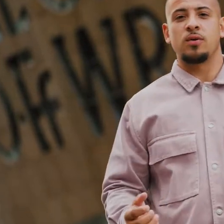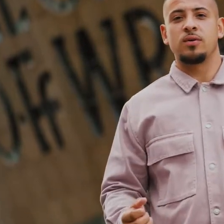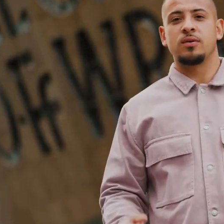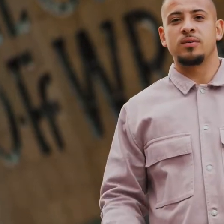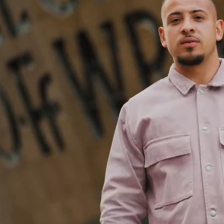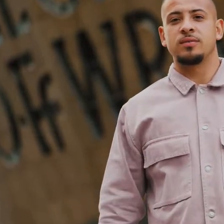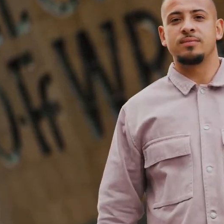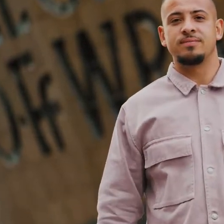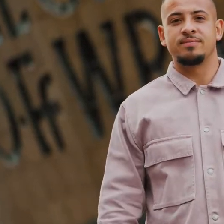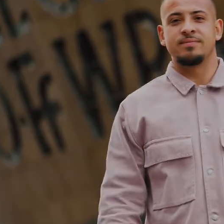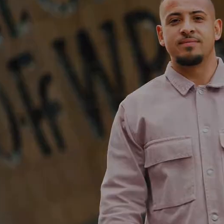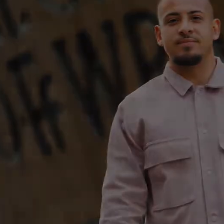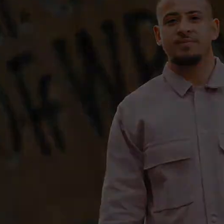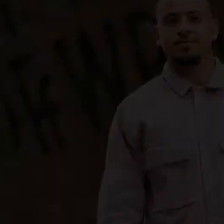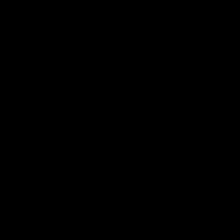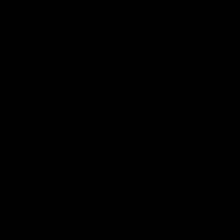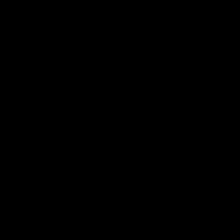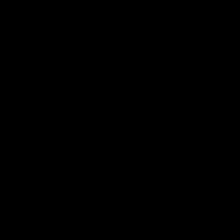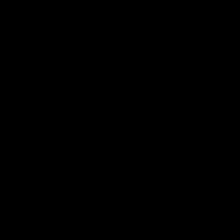graddio.